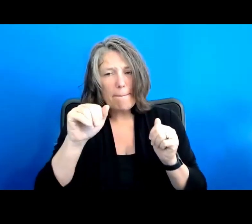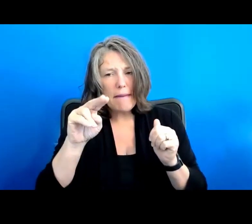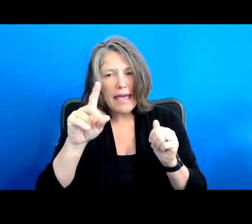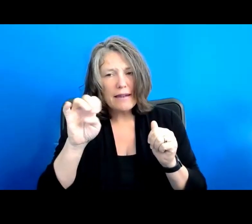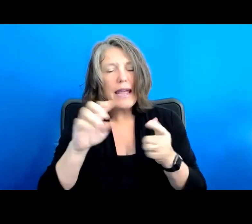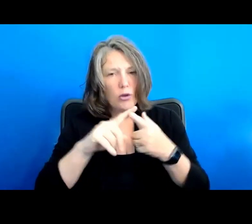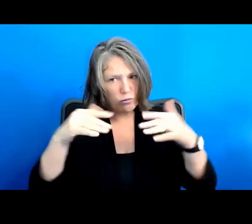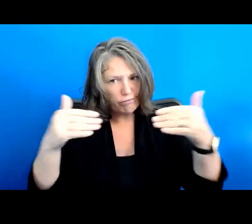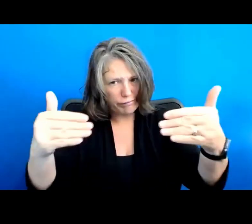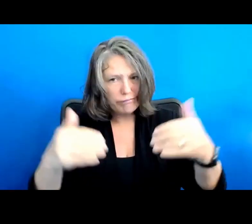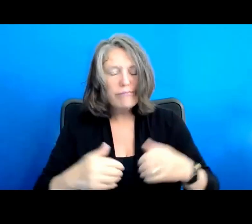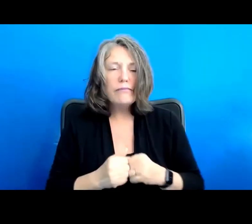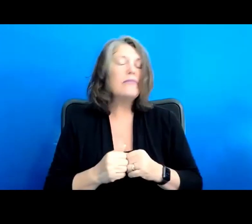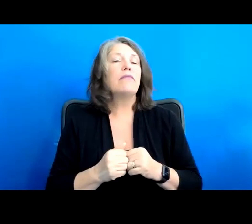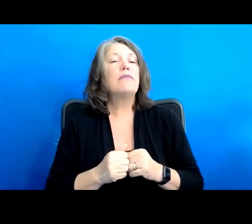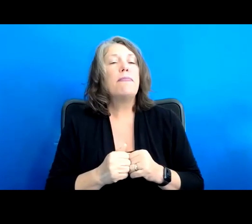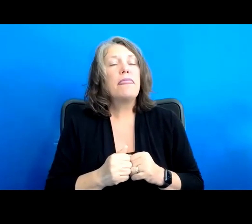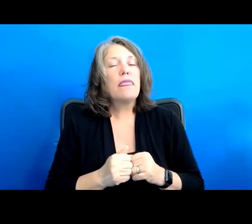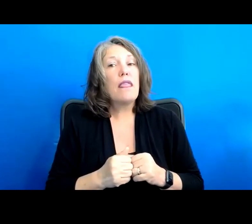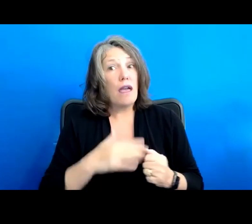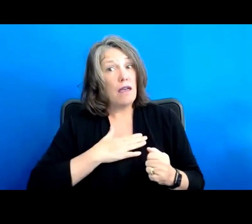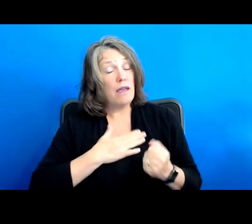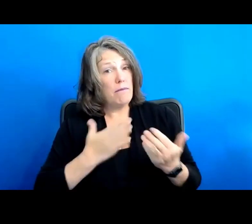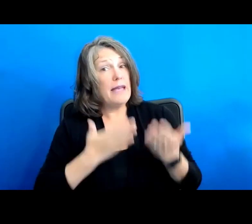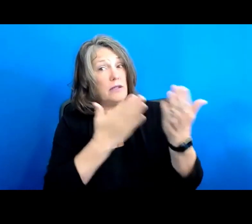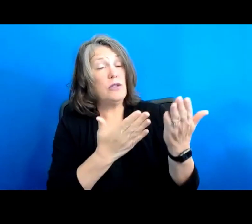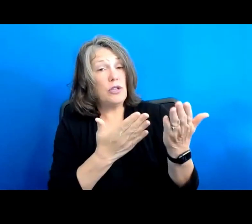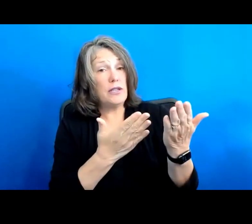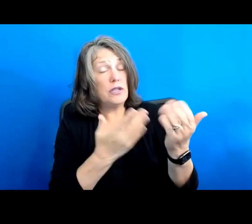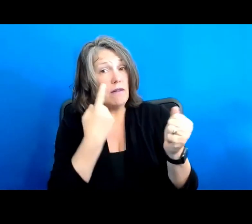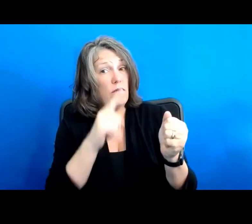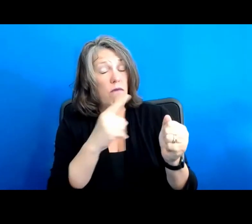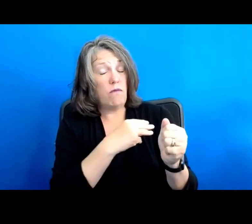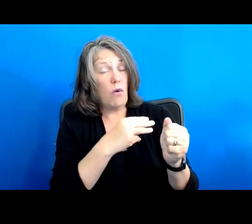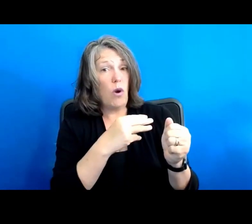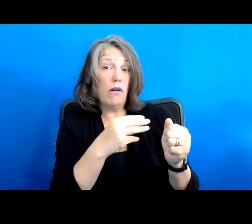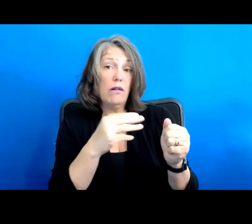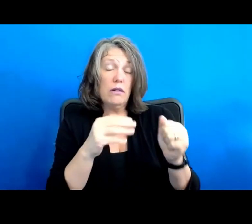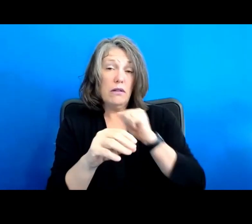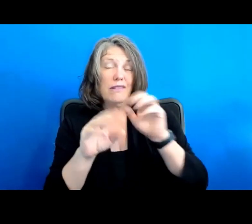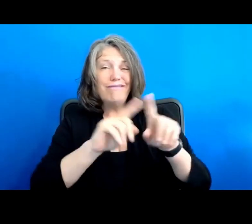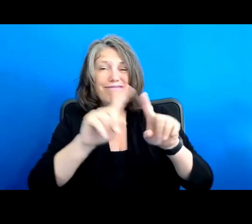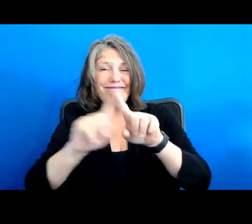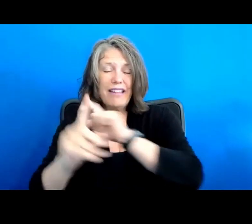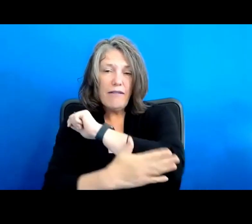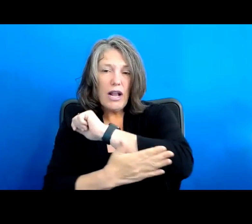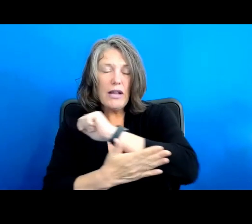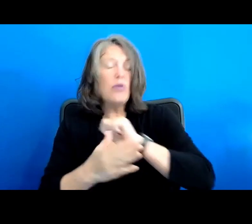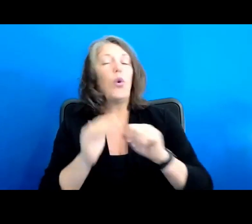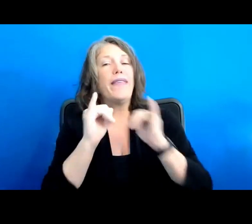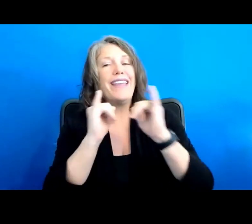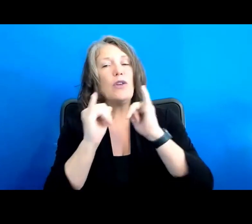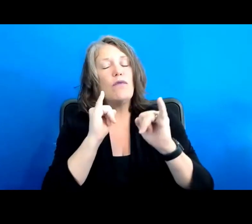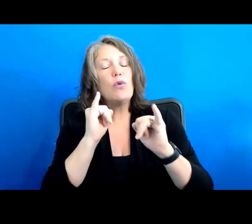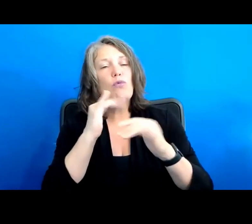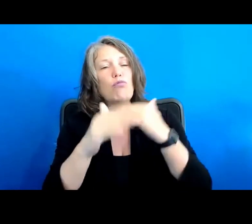And what I suggested to the member states in the interview